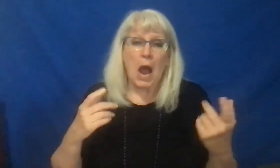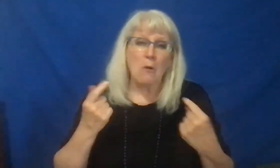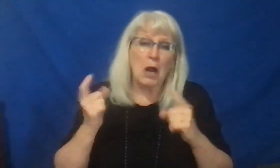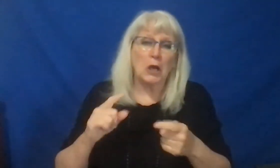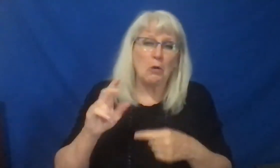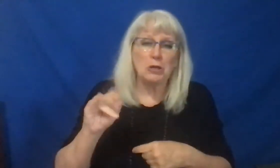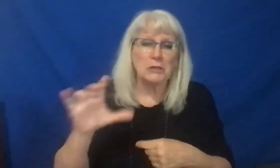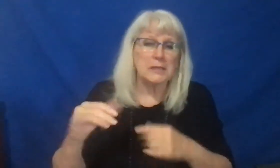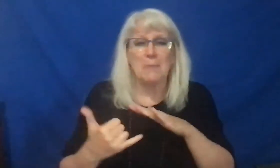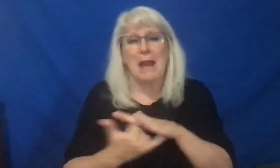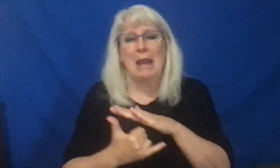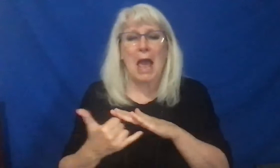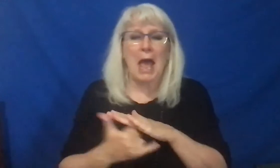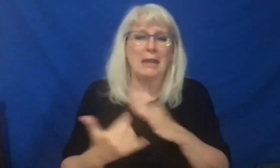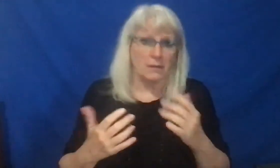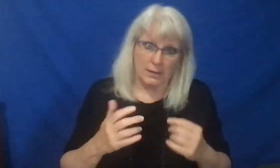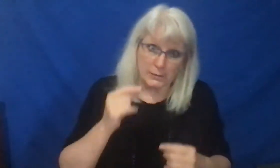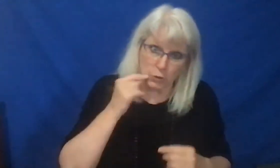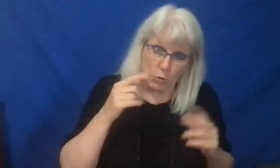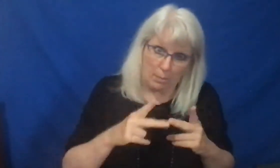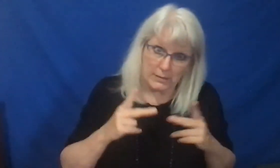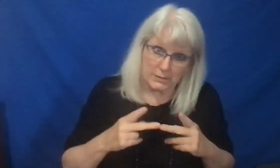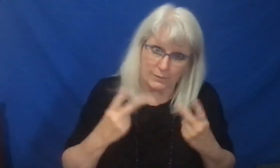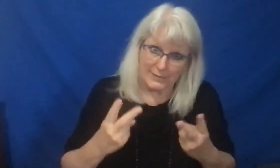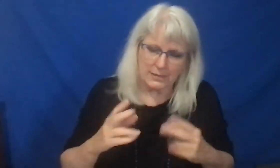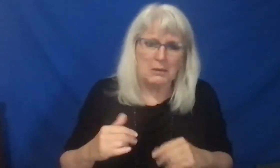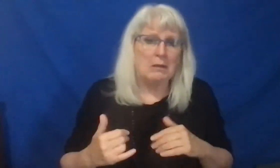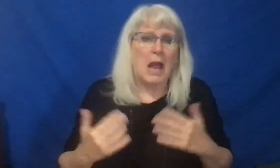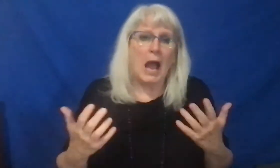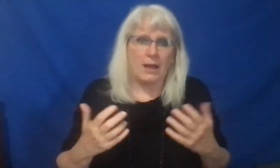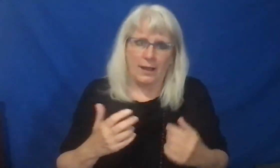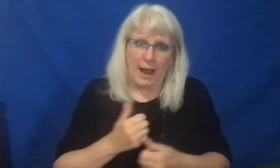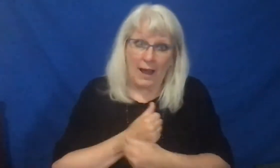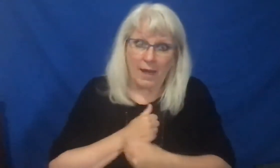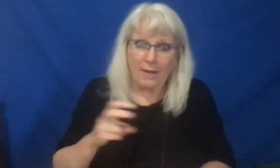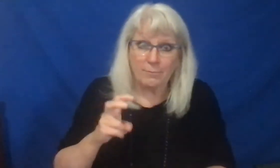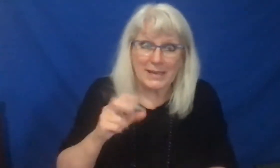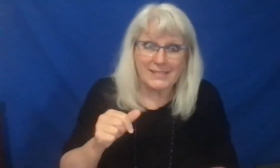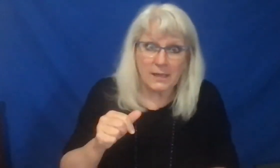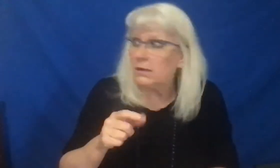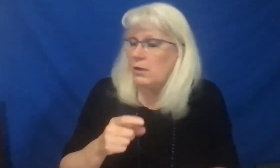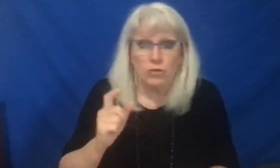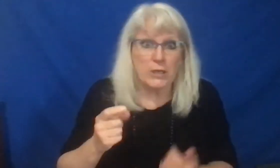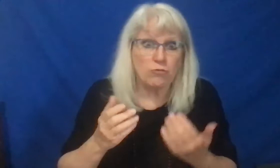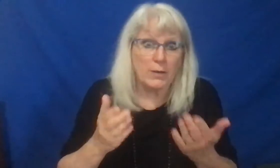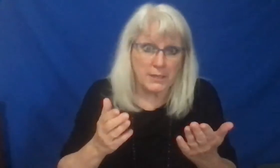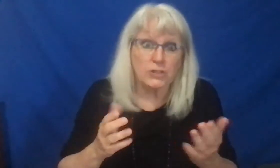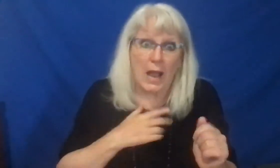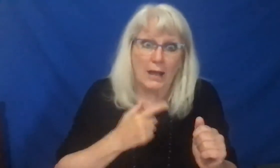like a really cool place to go, and I love pizza. If you need any recommendations, I can throw it out there for you. Um,